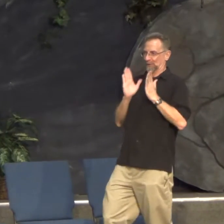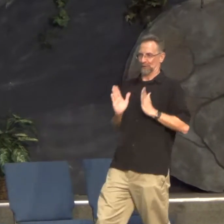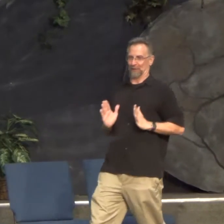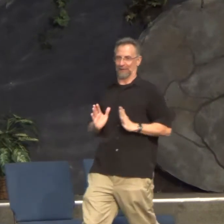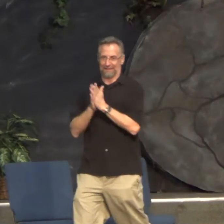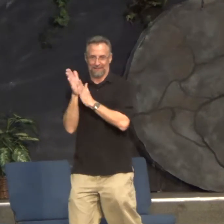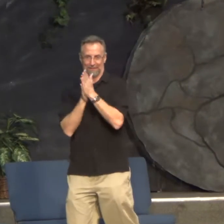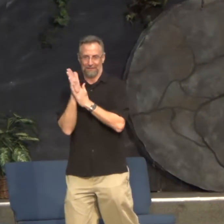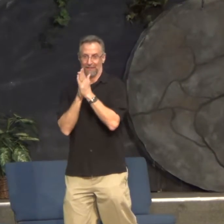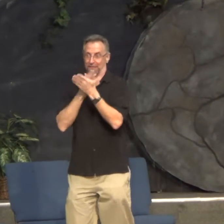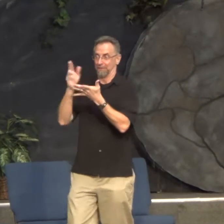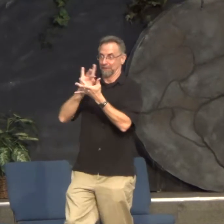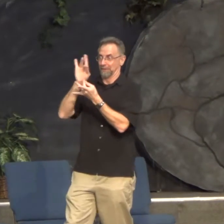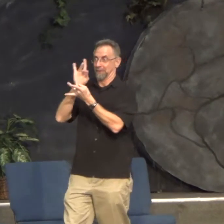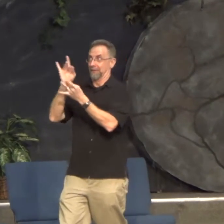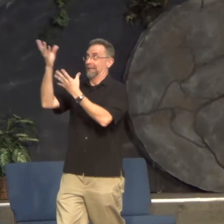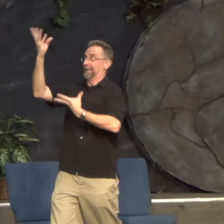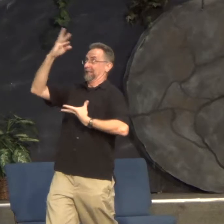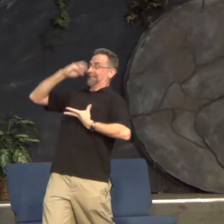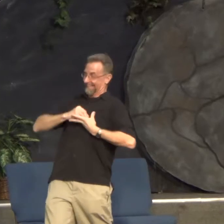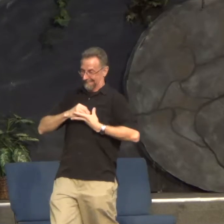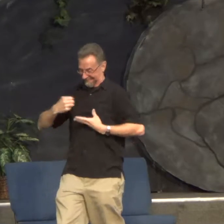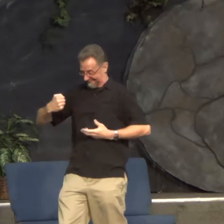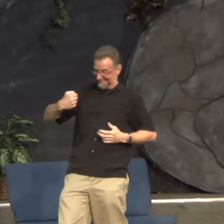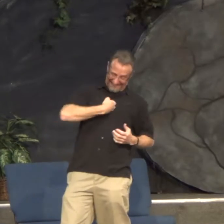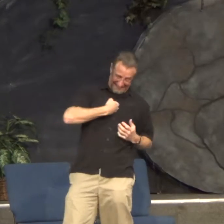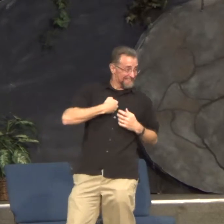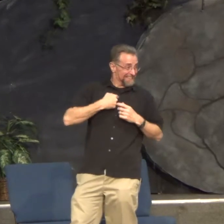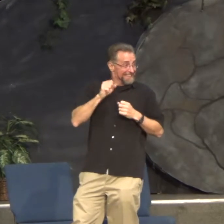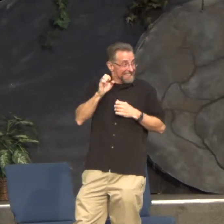to Christians filled with the Spirit,